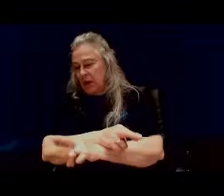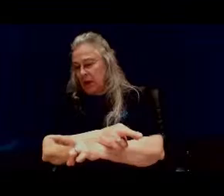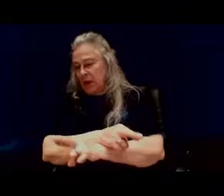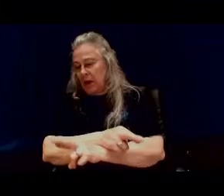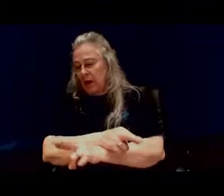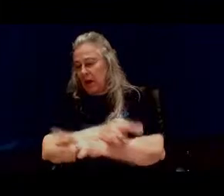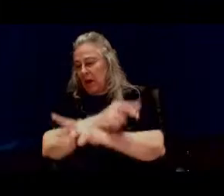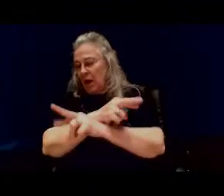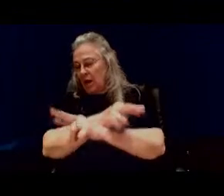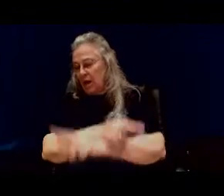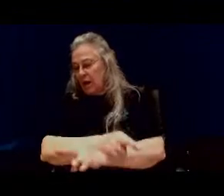Leaning,